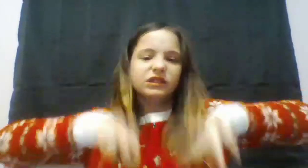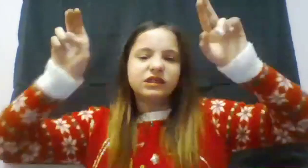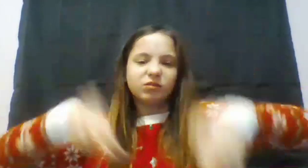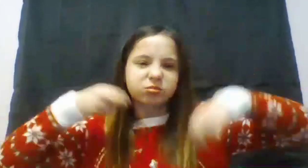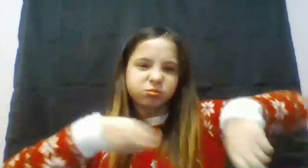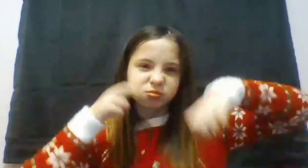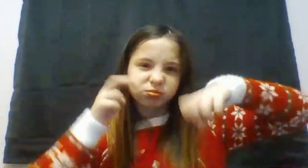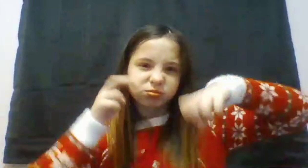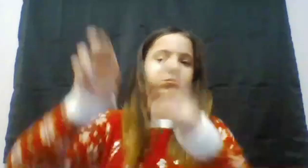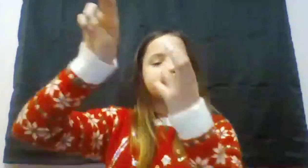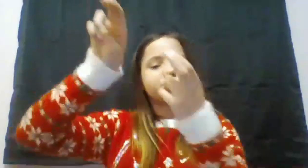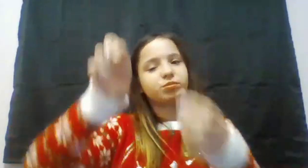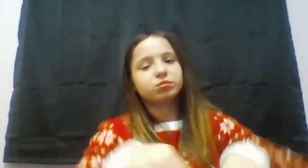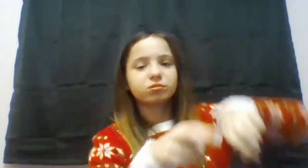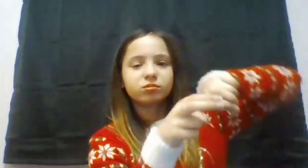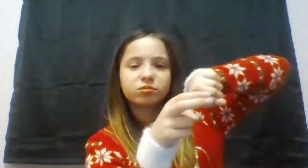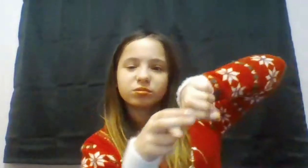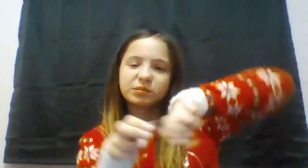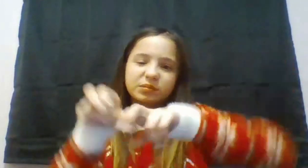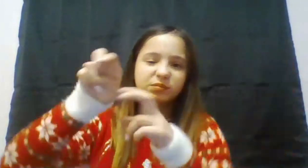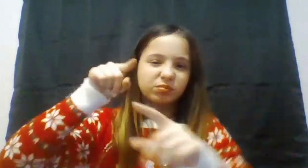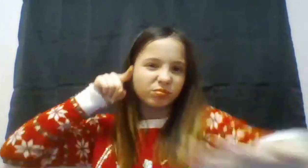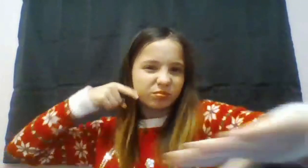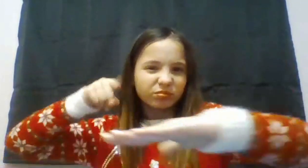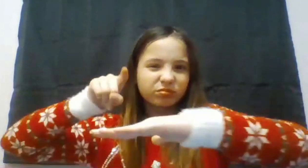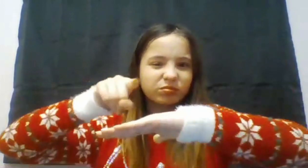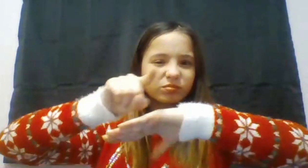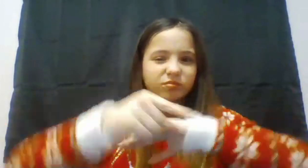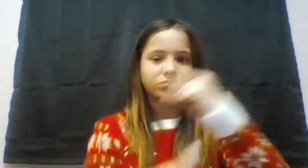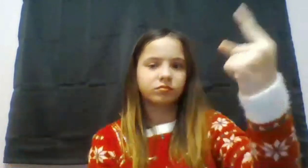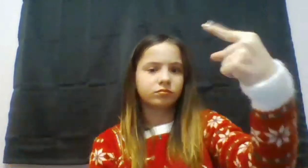they flew, with the sleigh full of toys and St. Nicholas too. And then in a